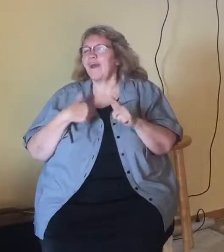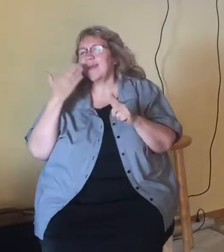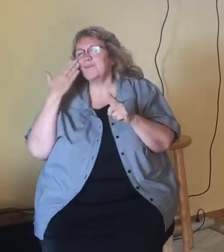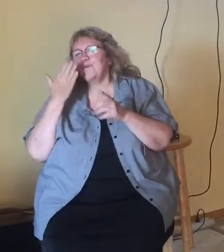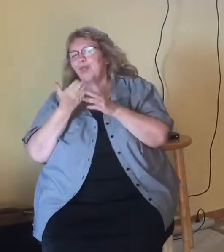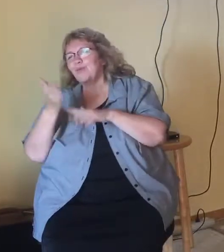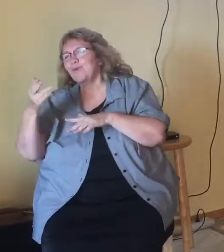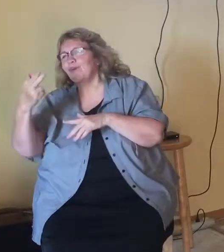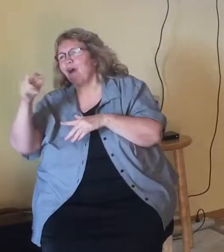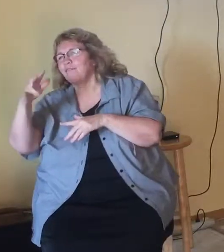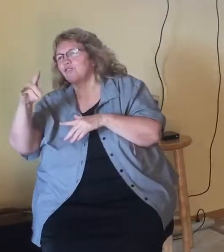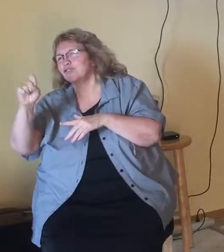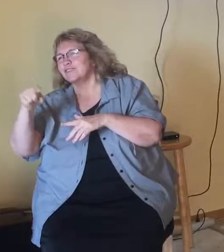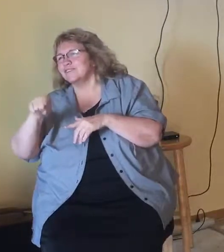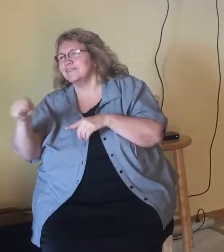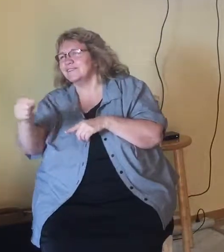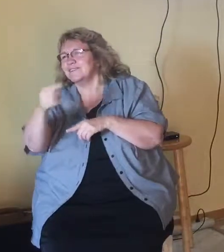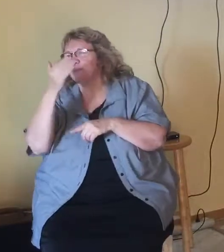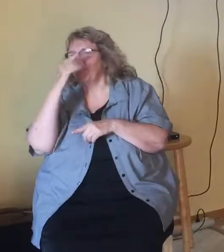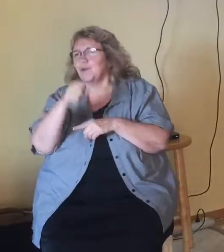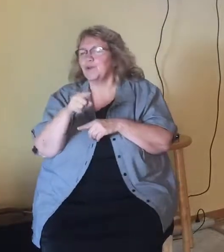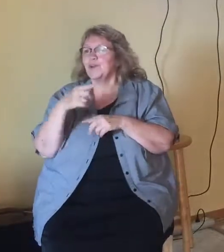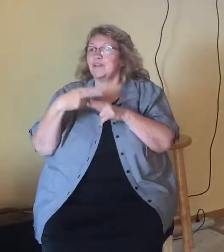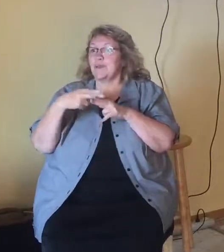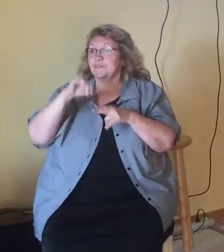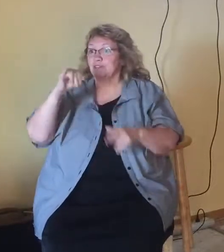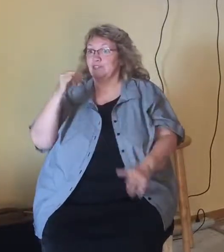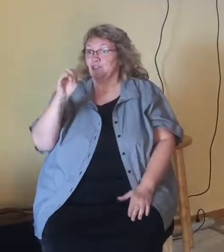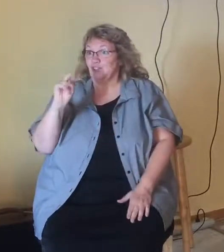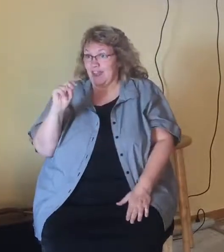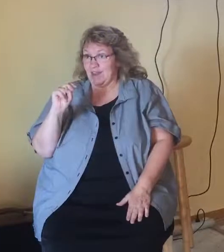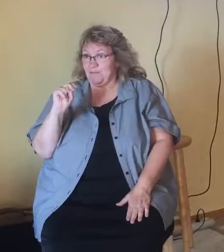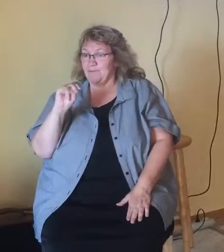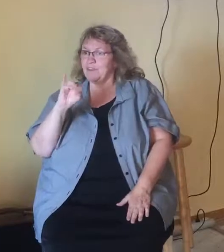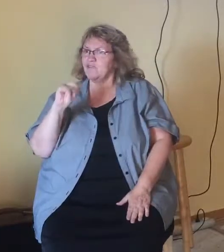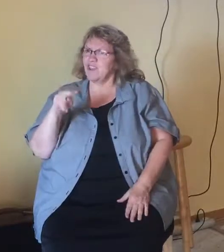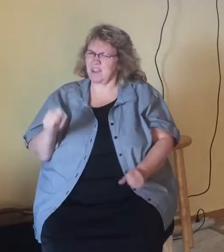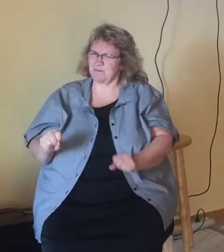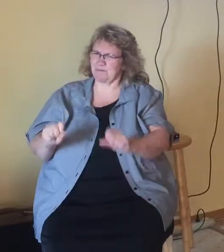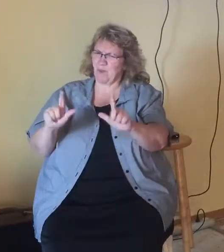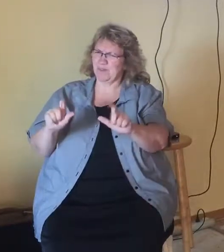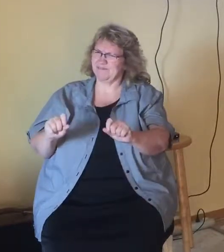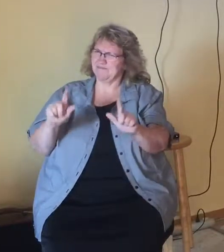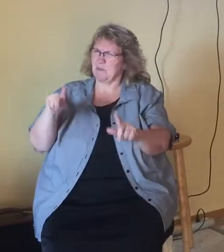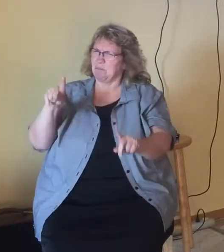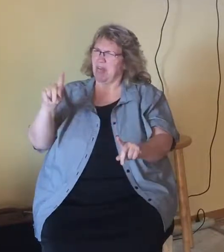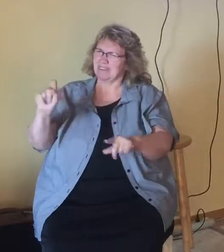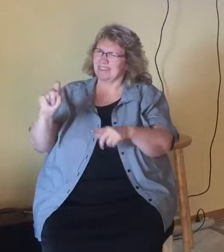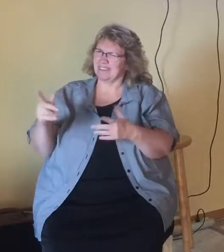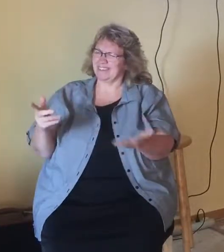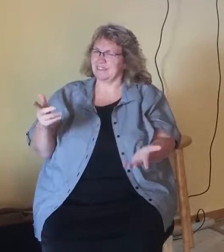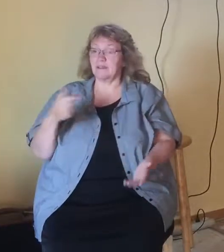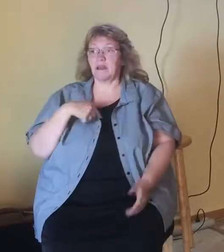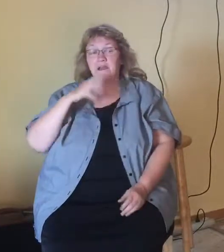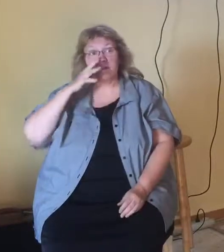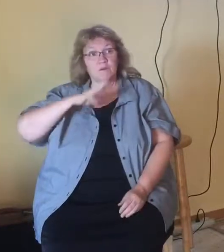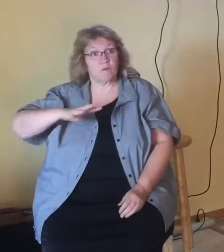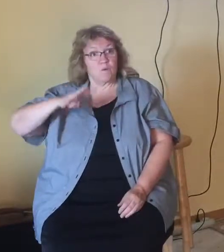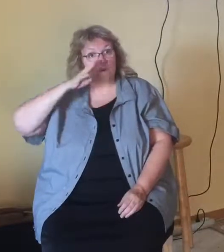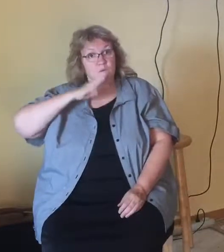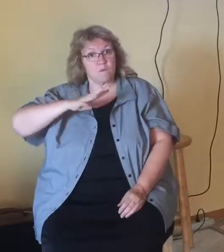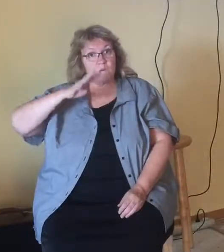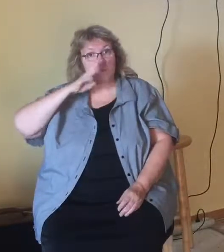through the Huffords, actually. And her name's Jen. And Jen kept posting about this Plexus stuff. And I ignored it for 2